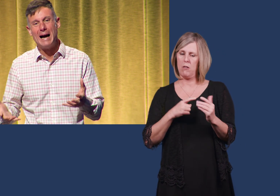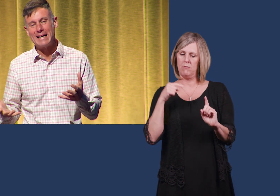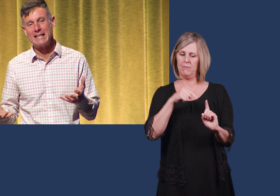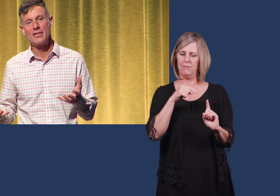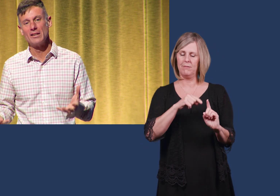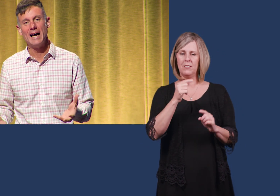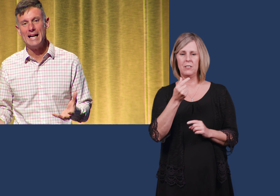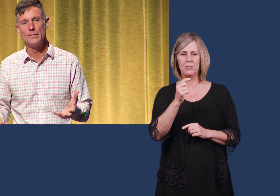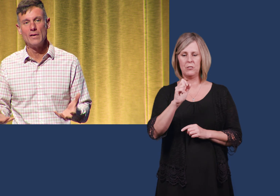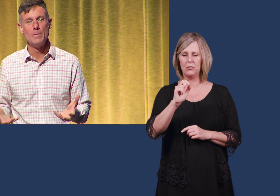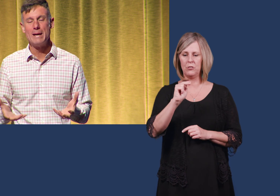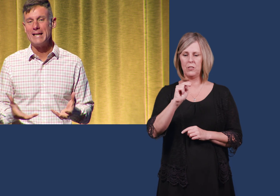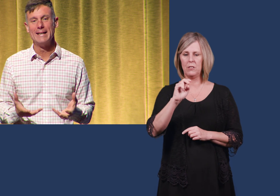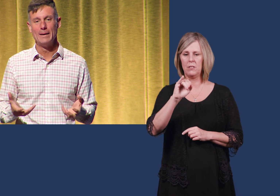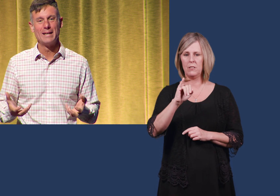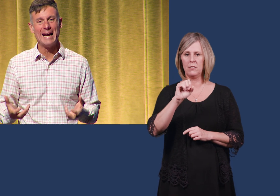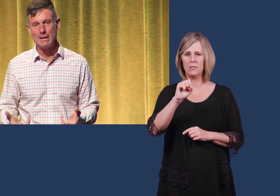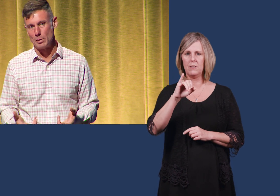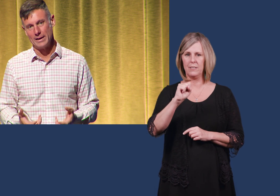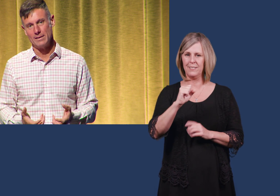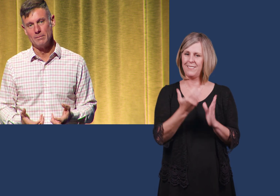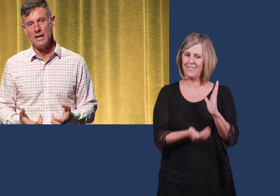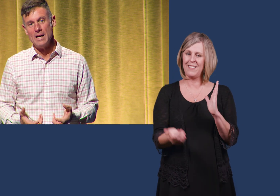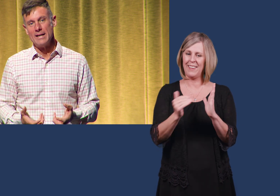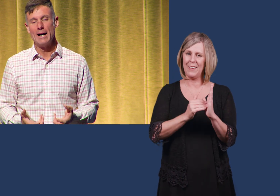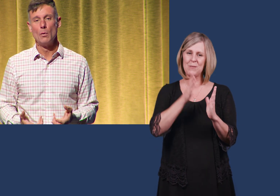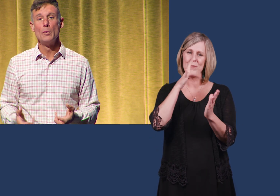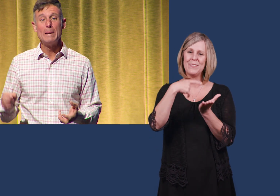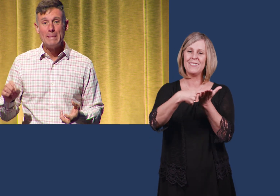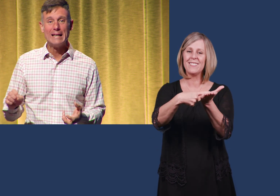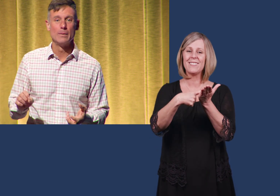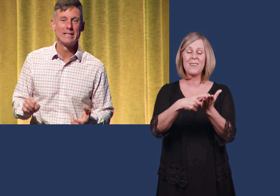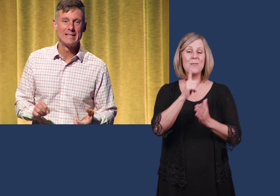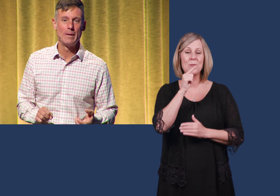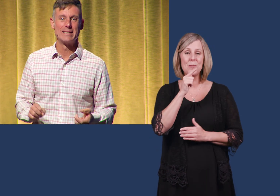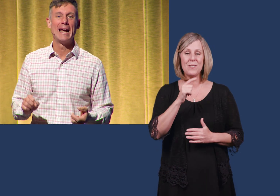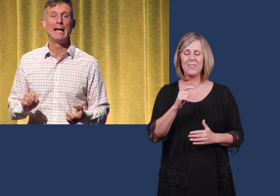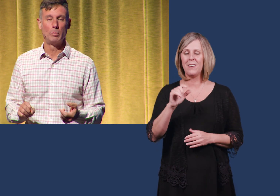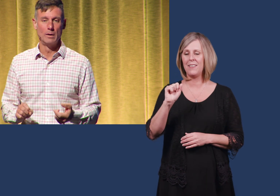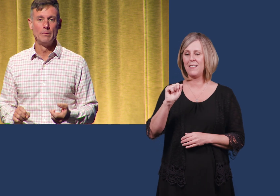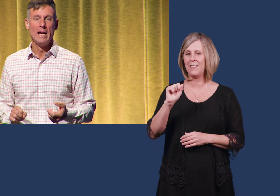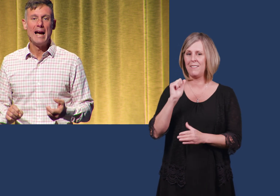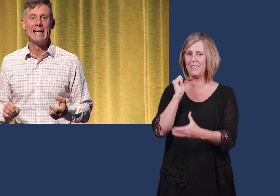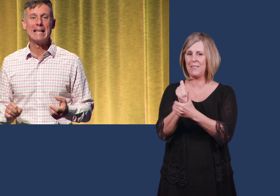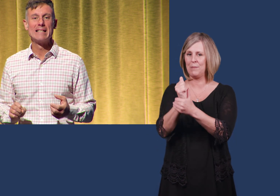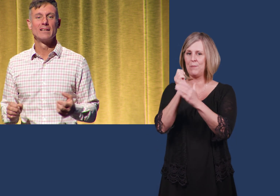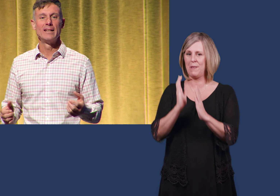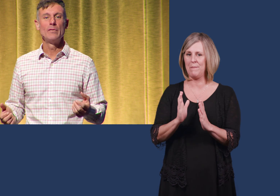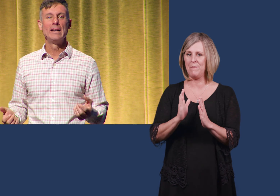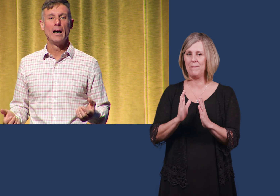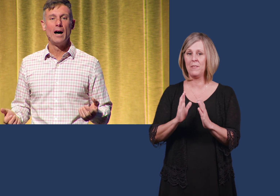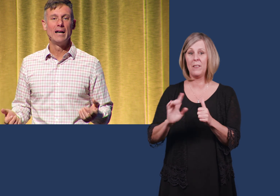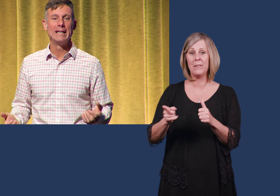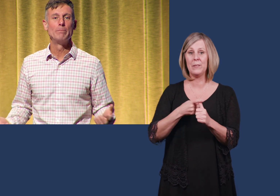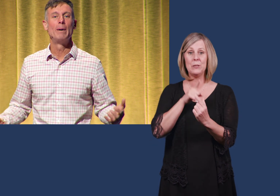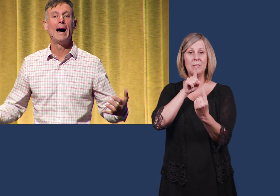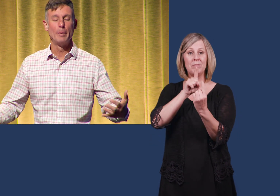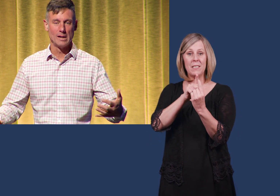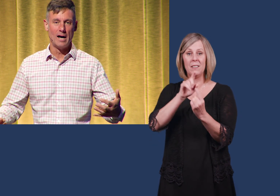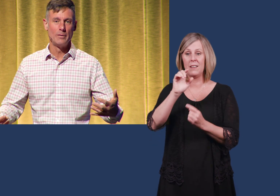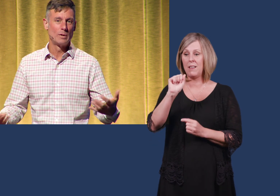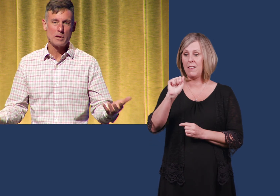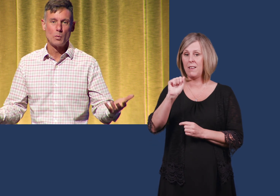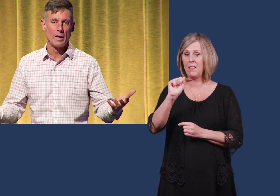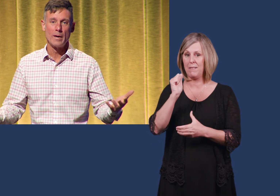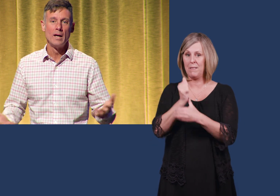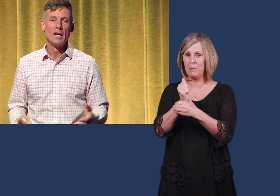dive back into the life of a man named Abraham. Now, when we meet him, his name is Abram, and he's living in